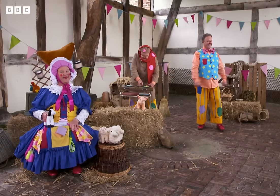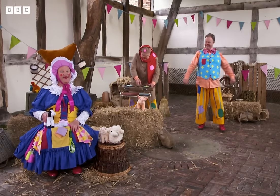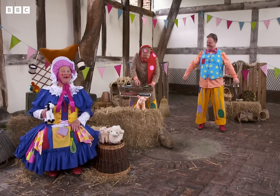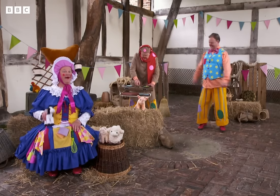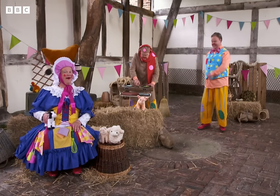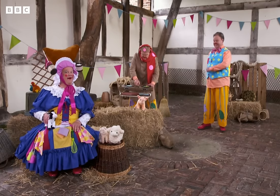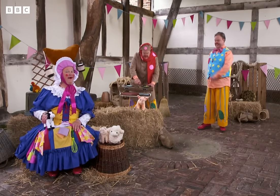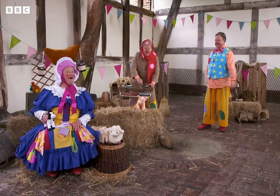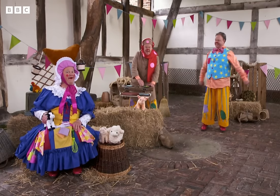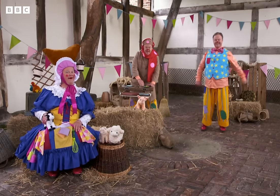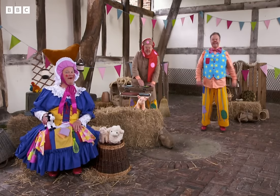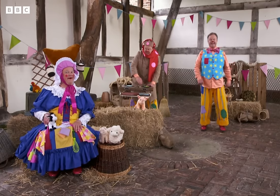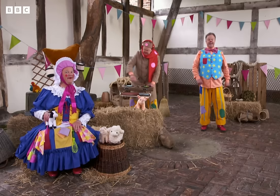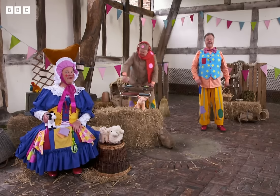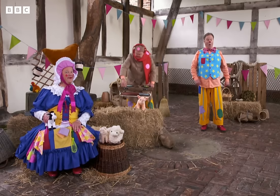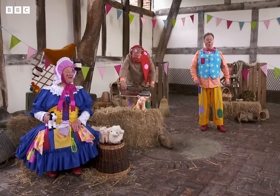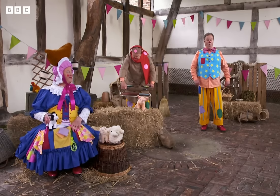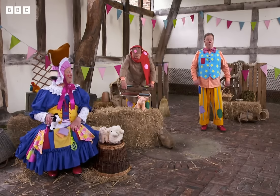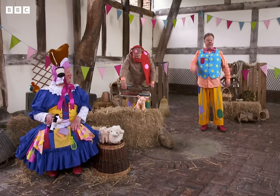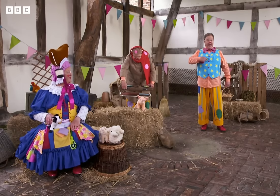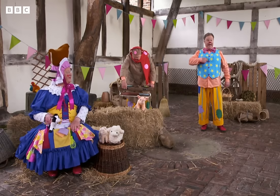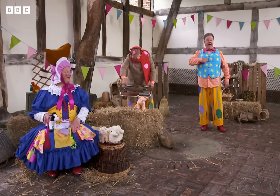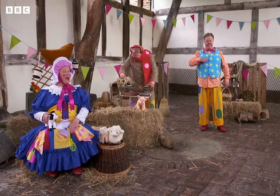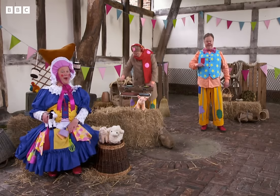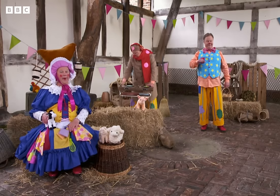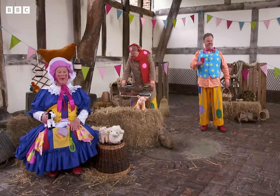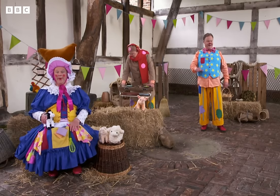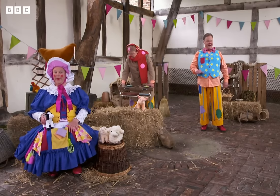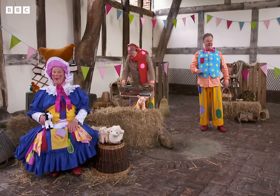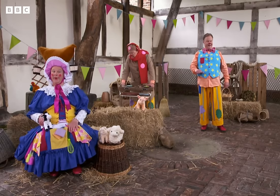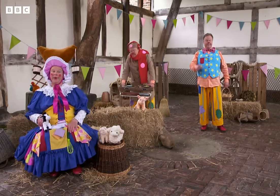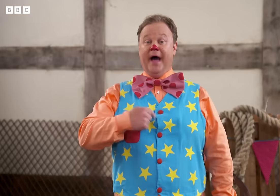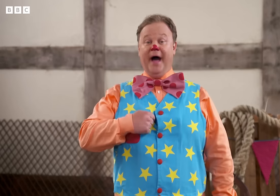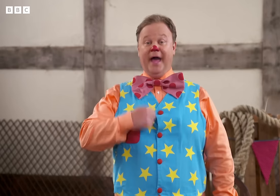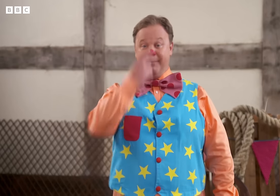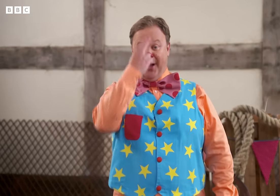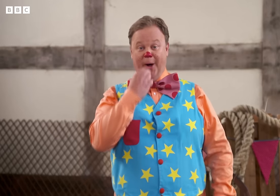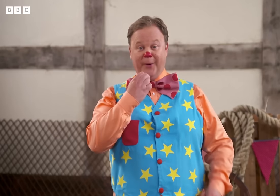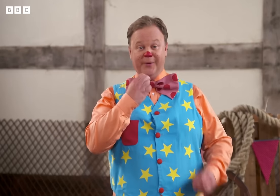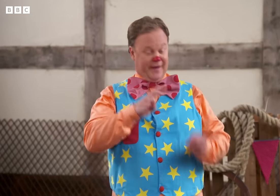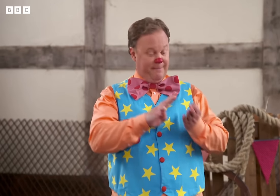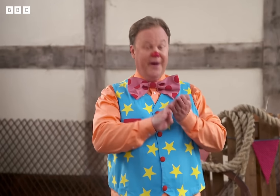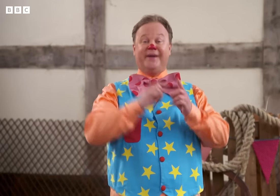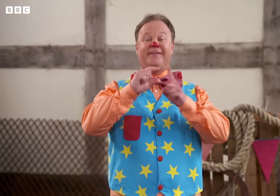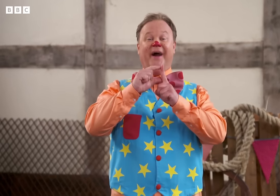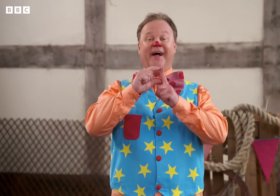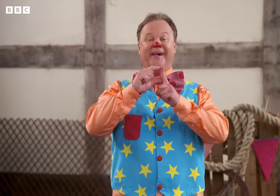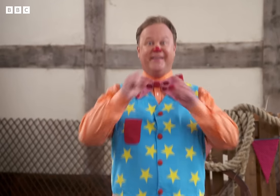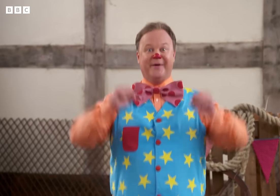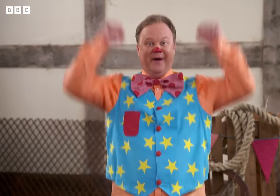There you are, Mr. Tumble. Ooh, I'm a farmer. I'm Old MacDonald.